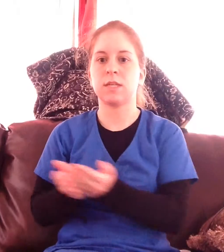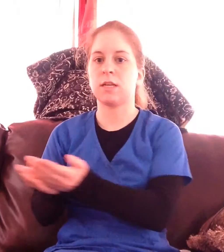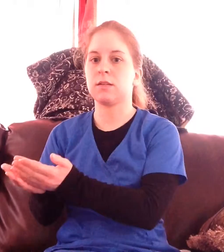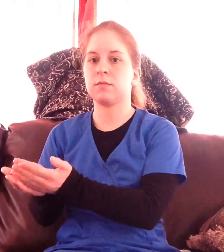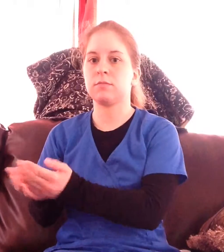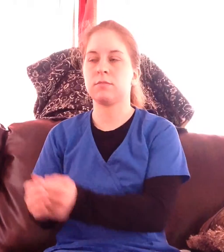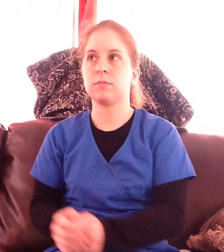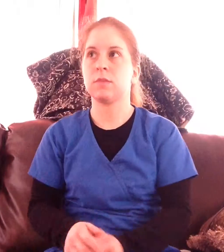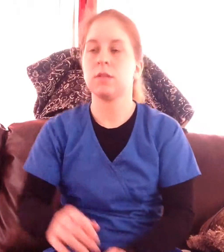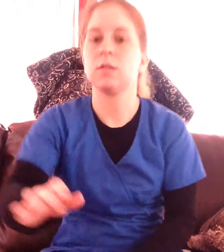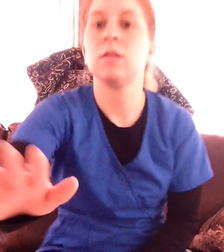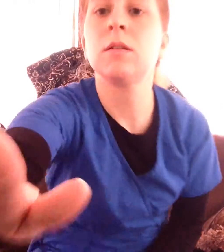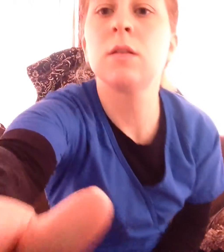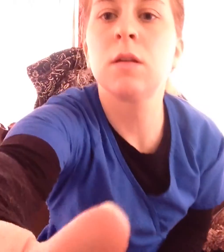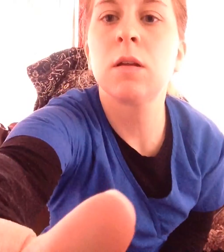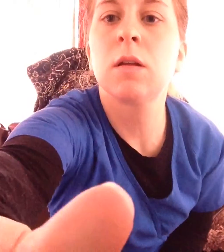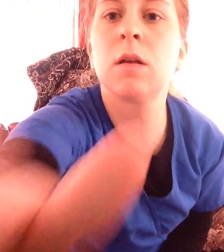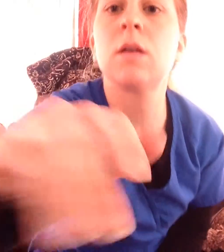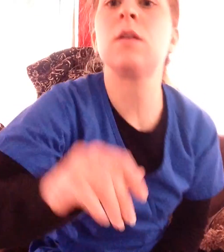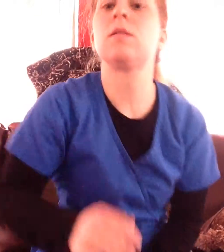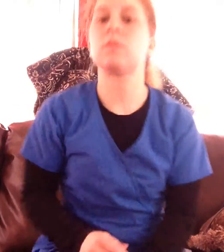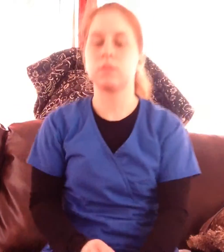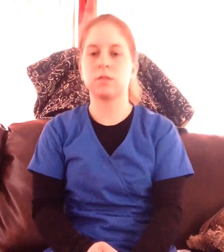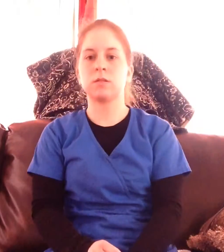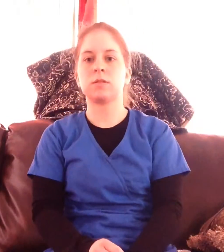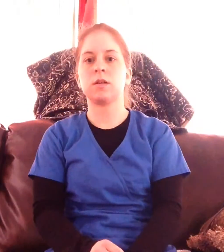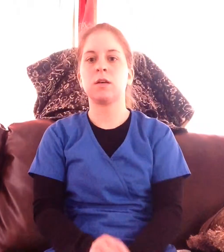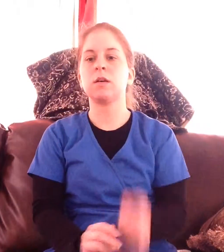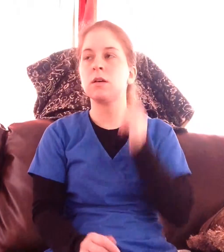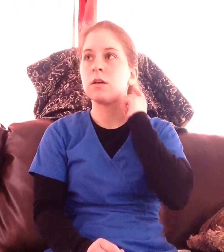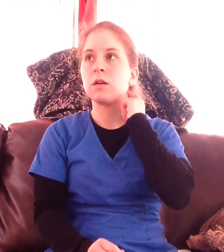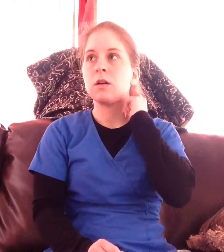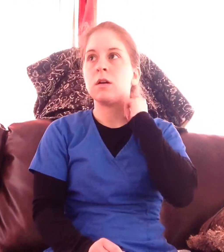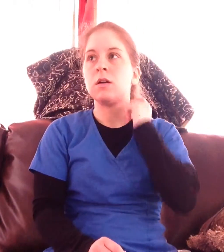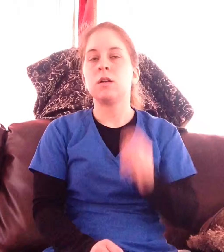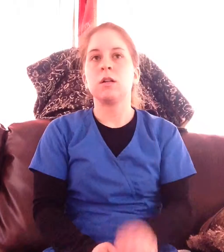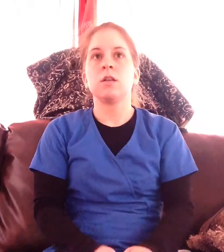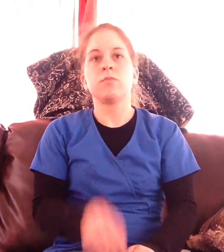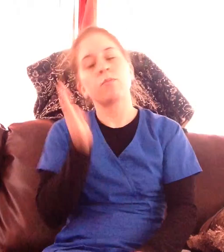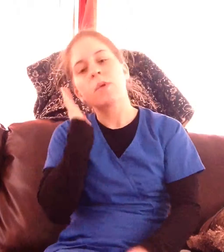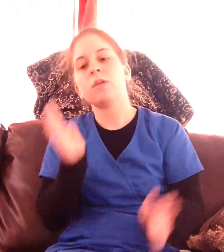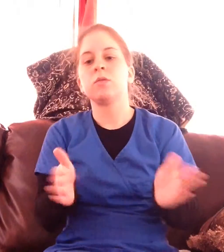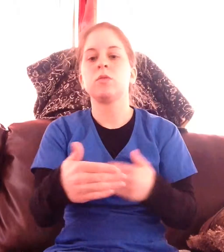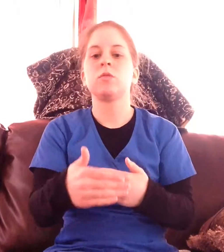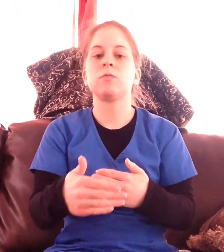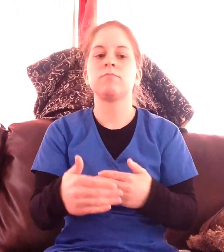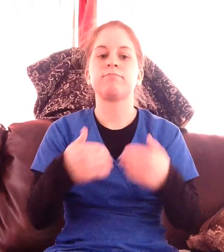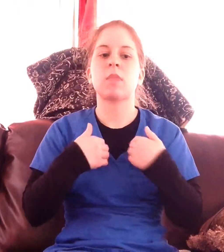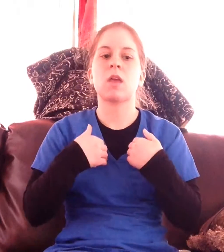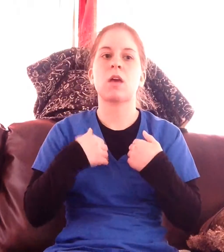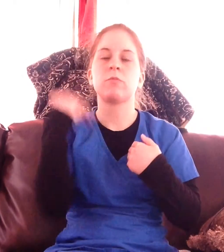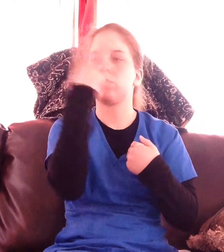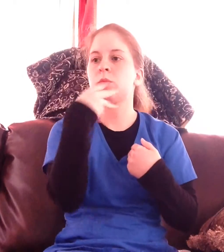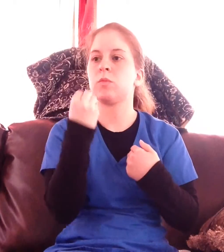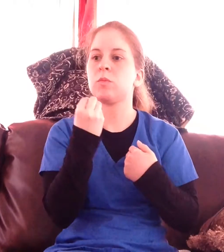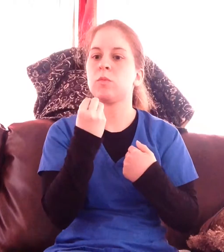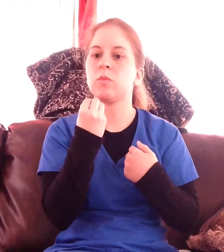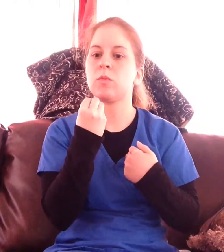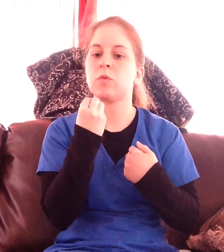In the bedroom, we had beautiful pottery jug and water, a water jug to wash with instead of